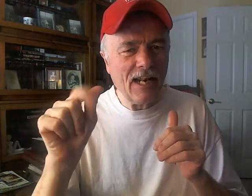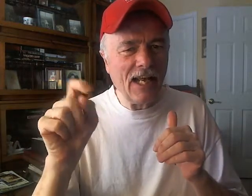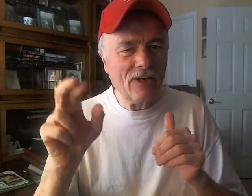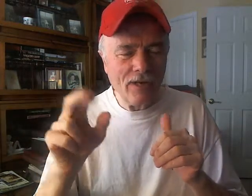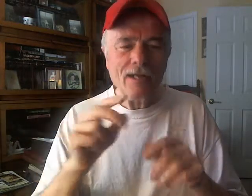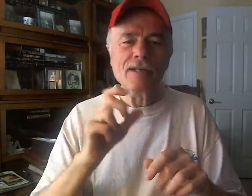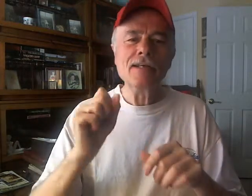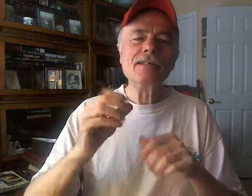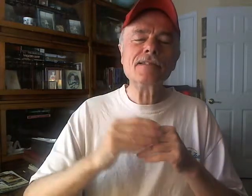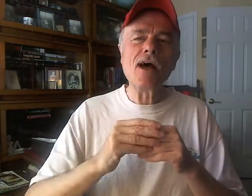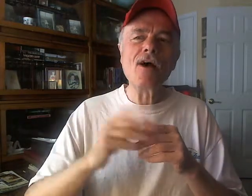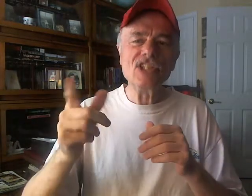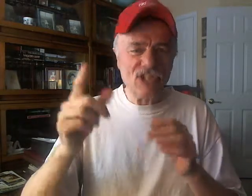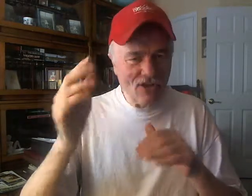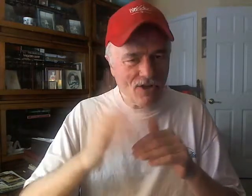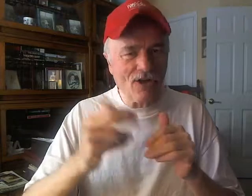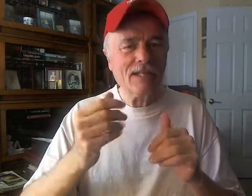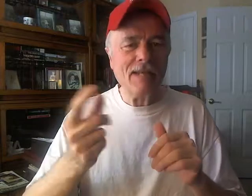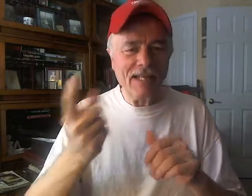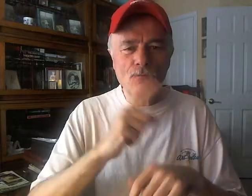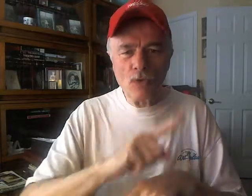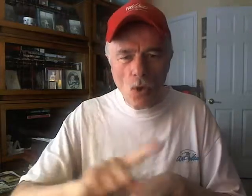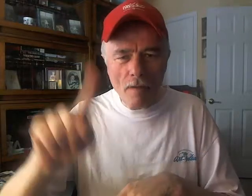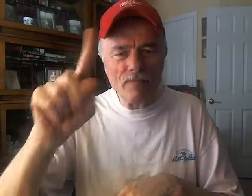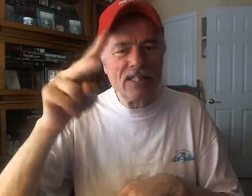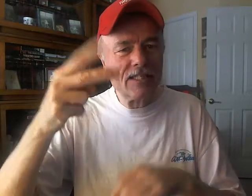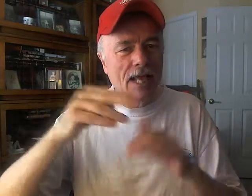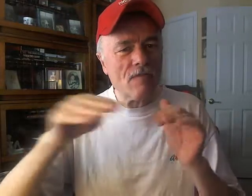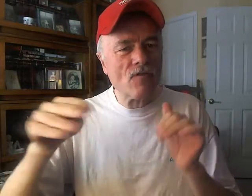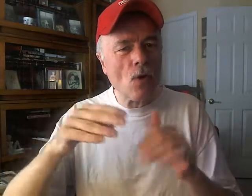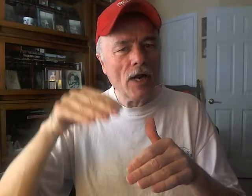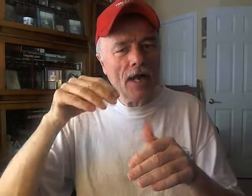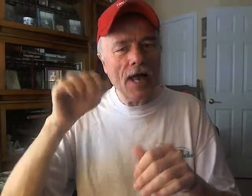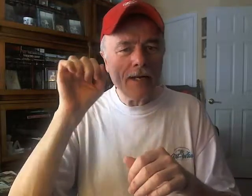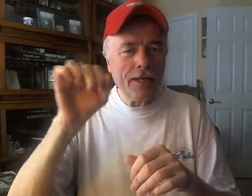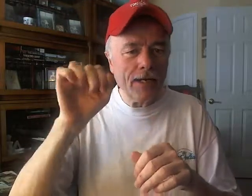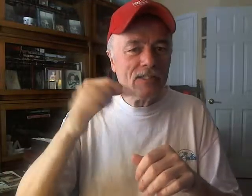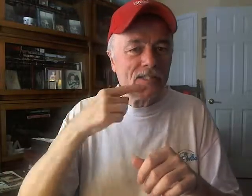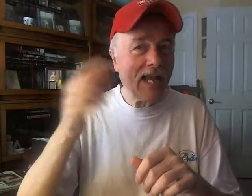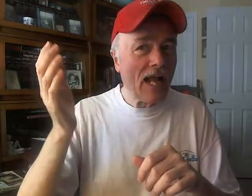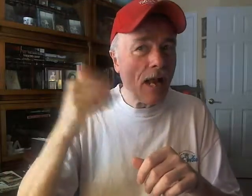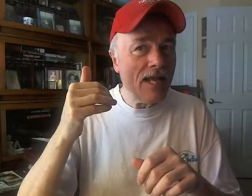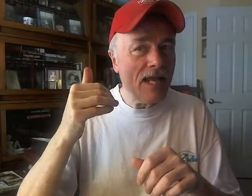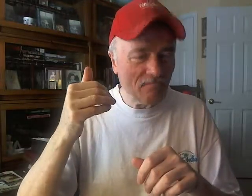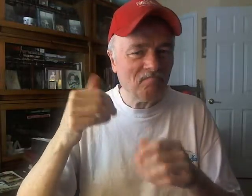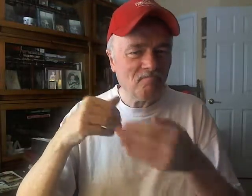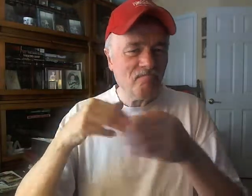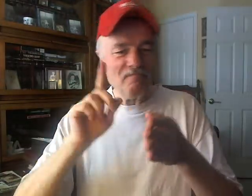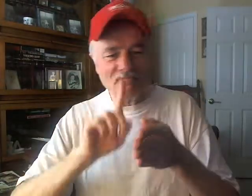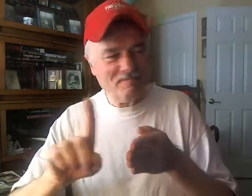Steve, so she come, he would go up the second floor and said, come in.